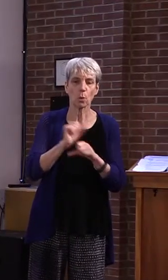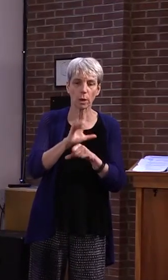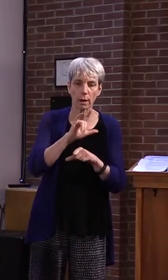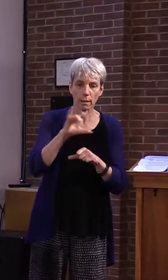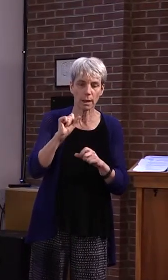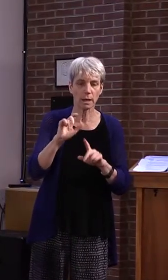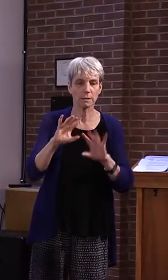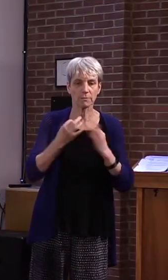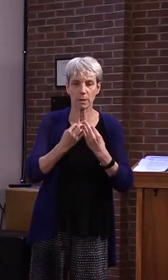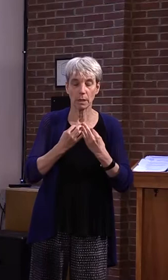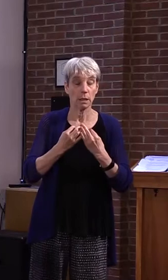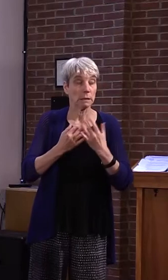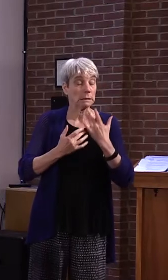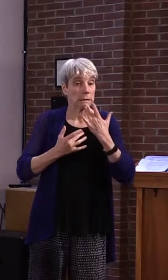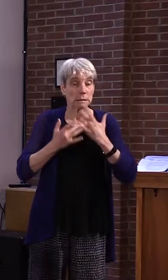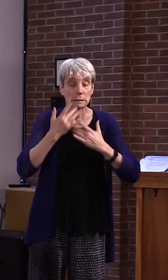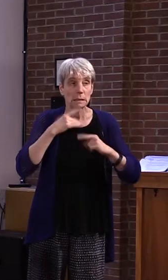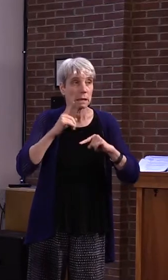child care